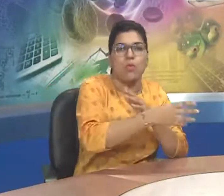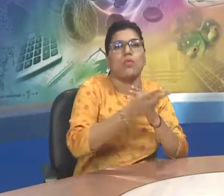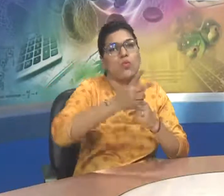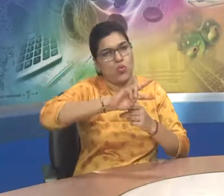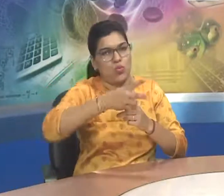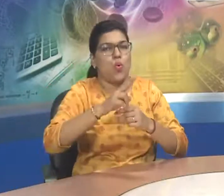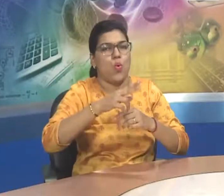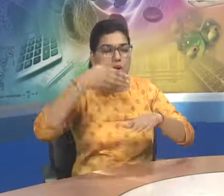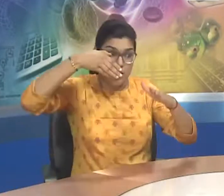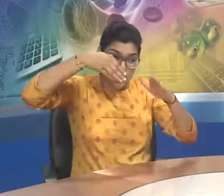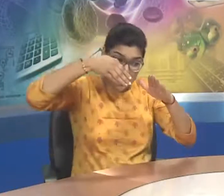We